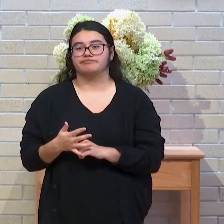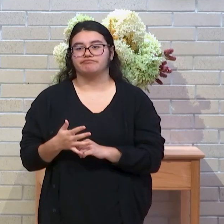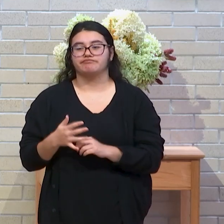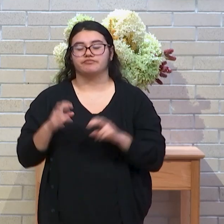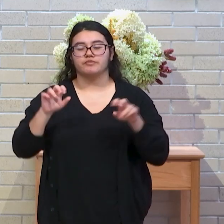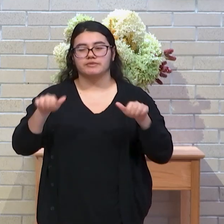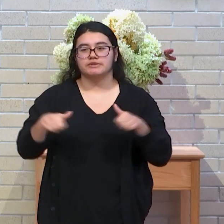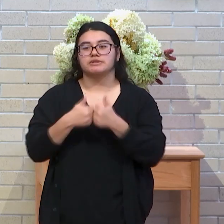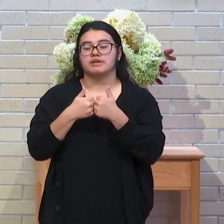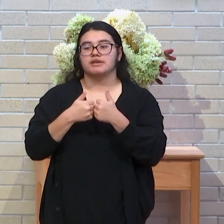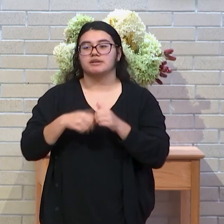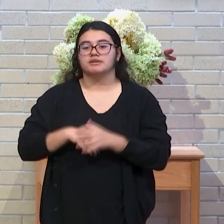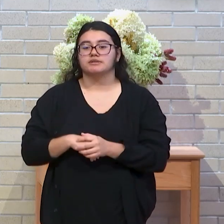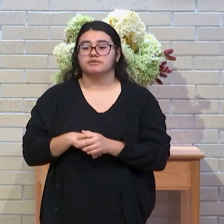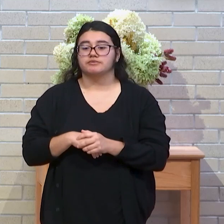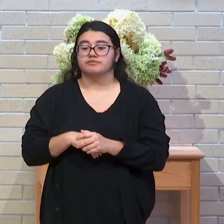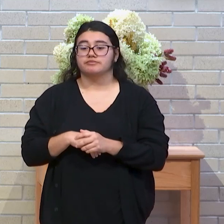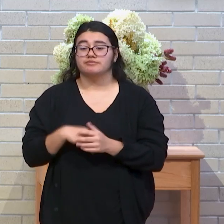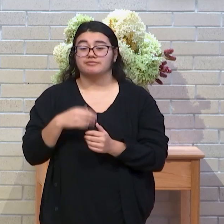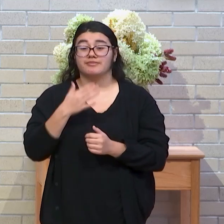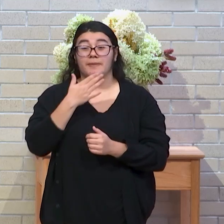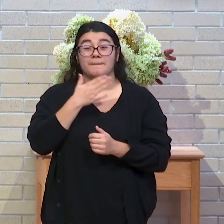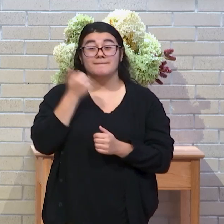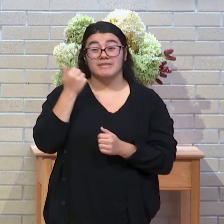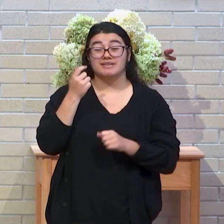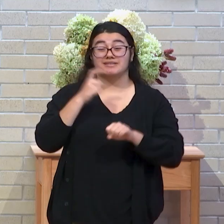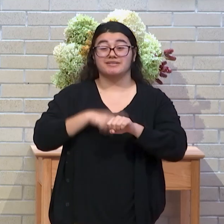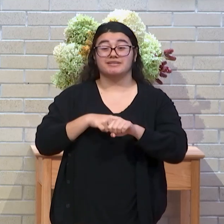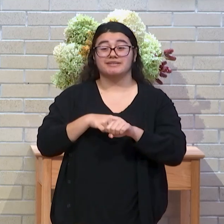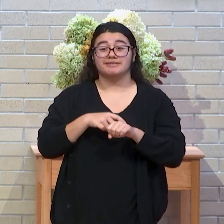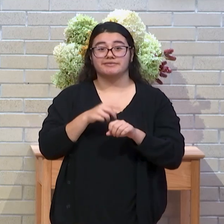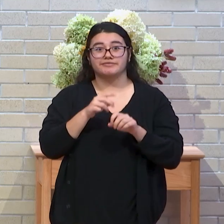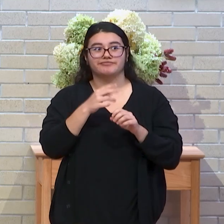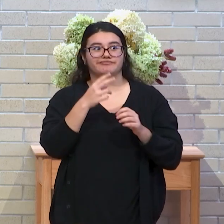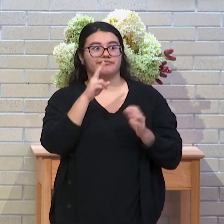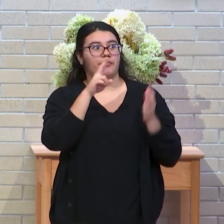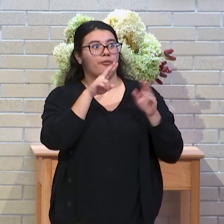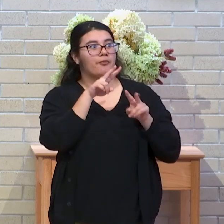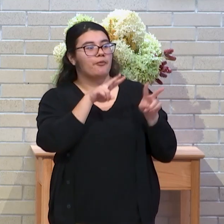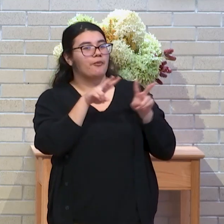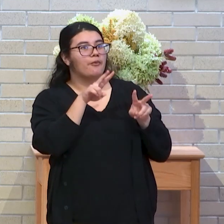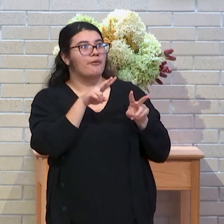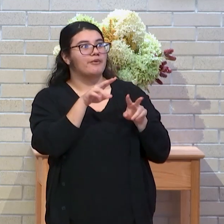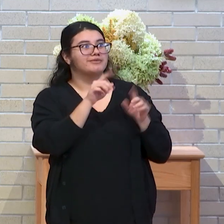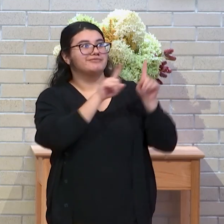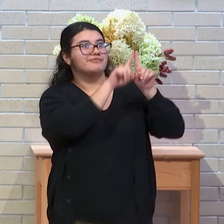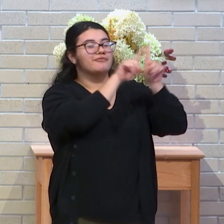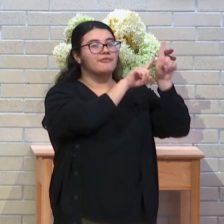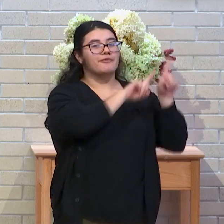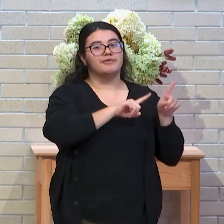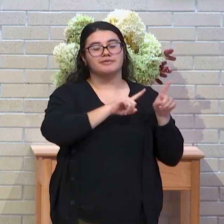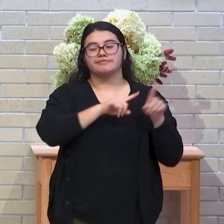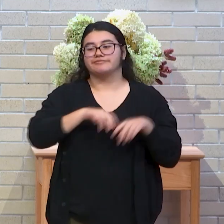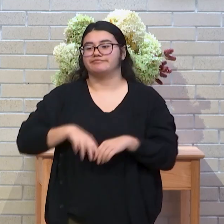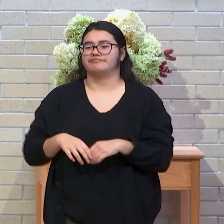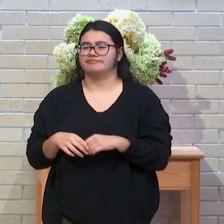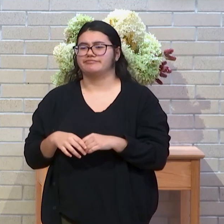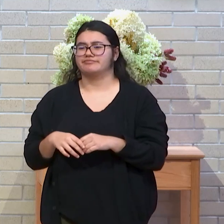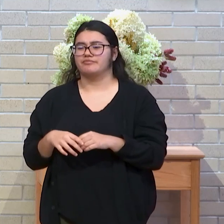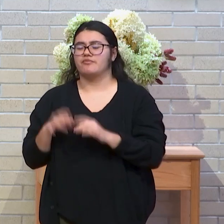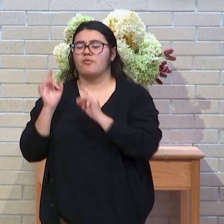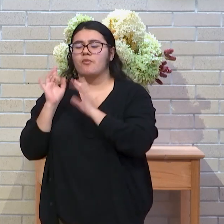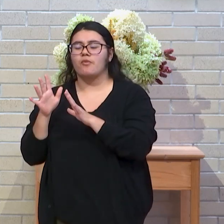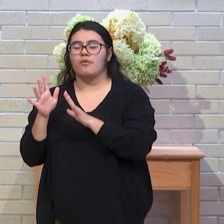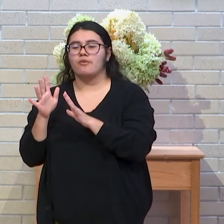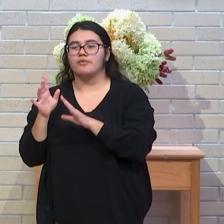out the windows looking at the stars moments. It had its bad moments, its waking up covered in Tanzanian countryside moments. I wouldn't trade either kind of moments for